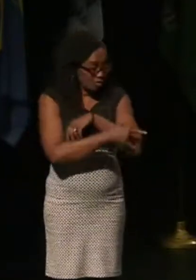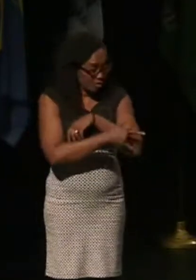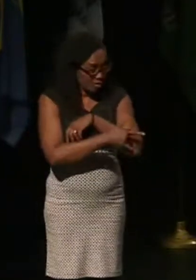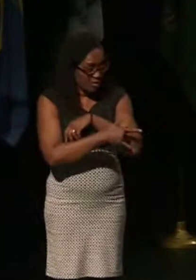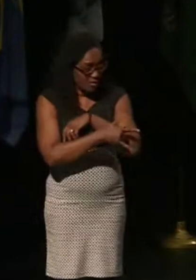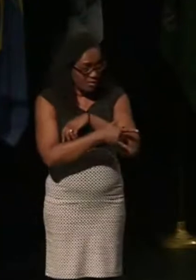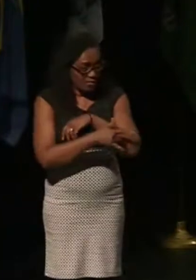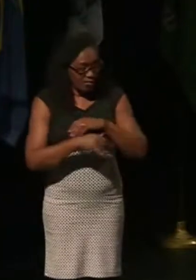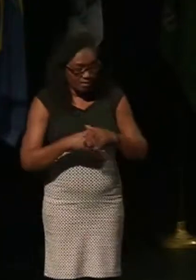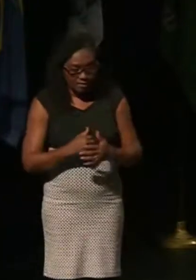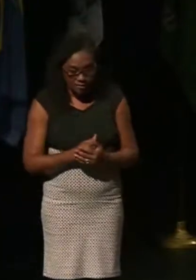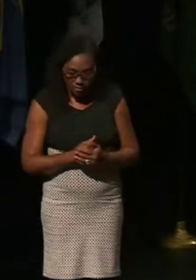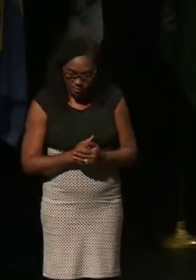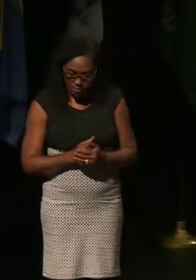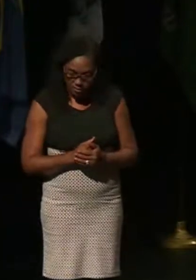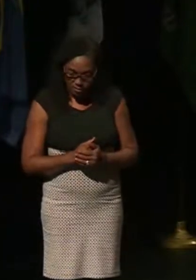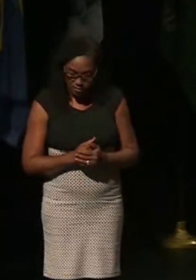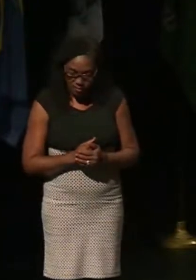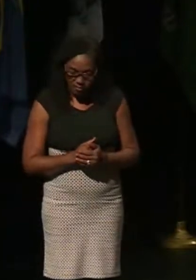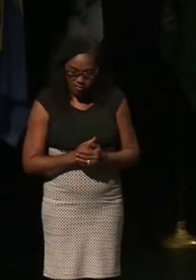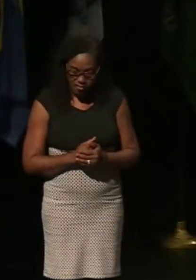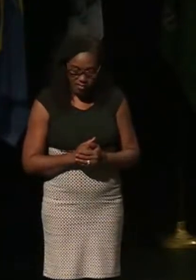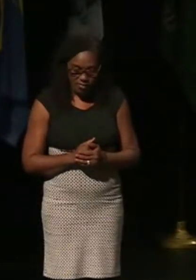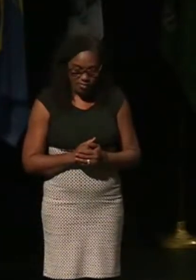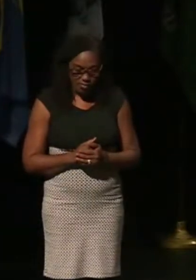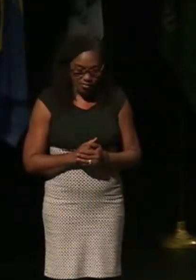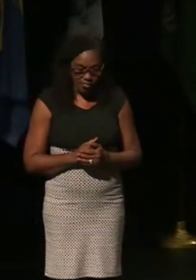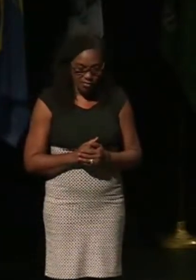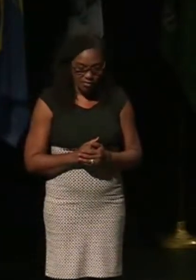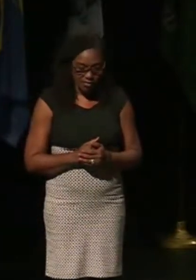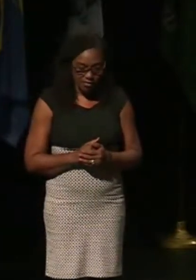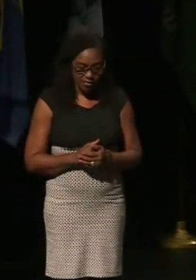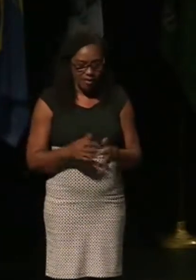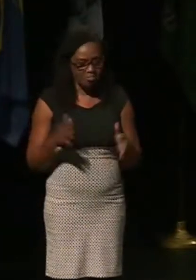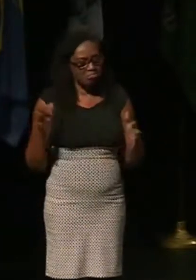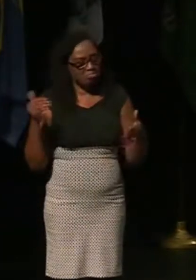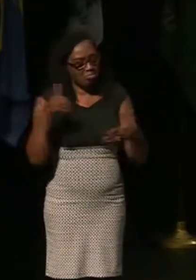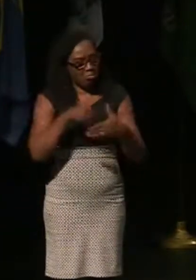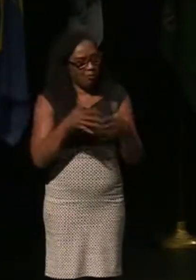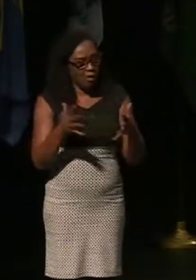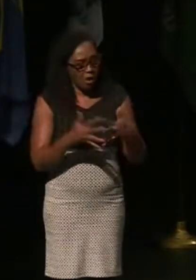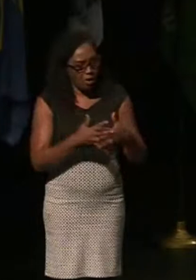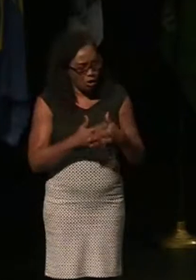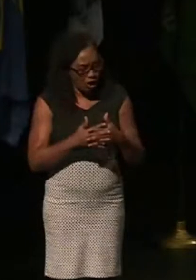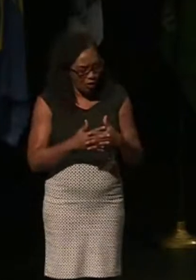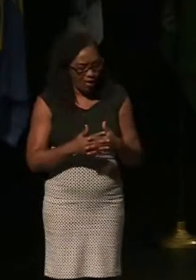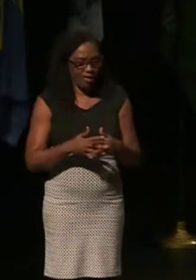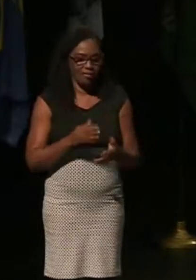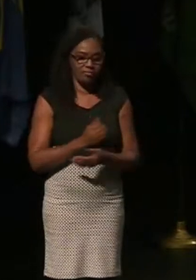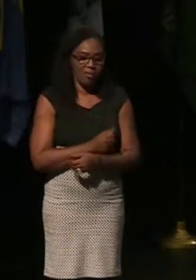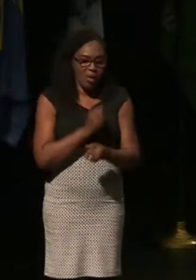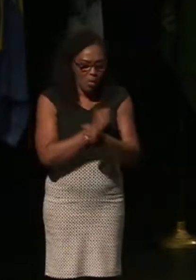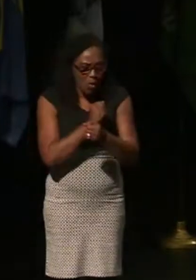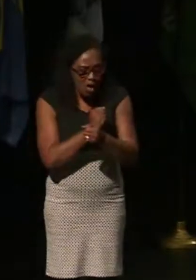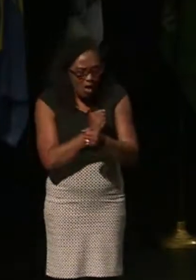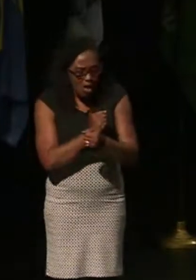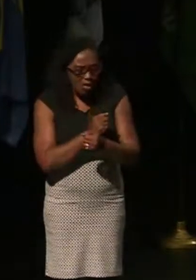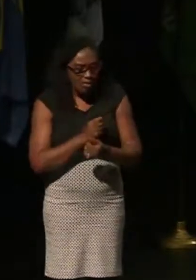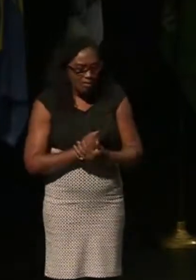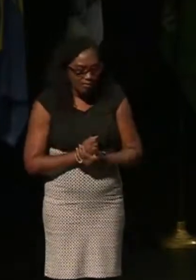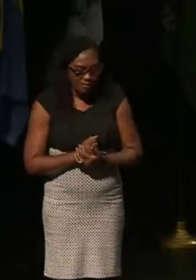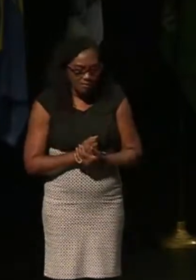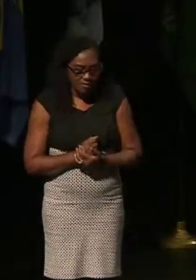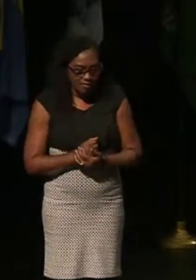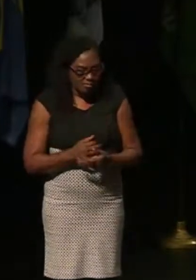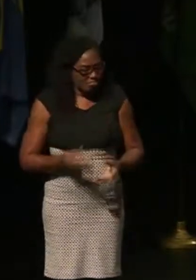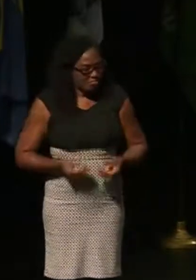UTT mechanical engineering and manufacturing entrepreneurship alumna received a prestigious Chevening